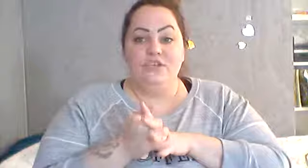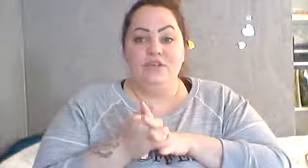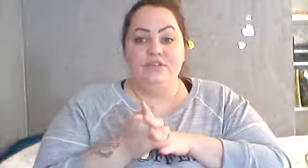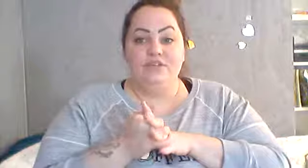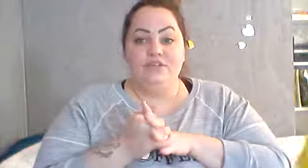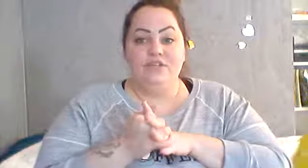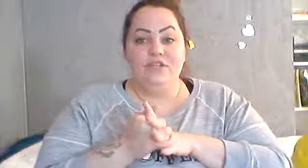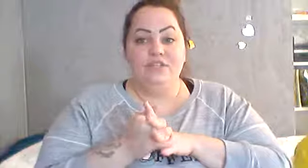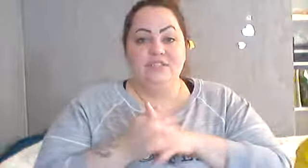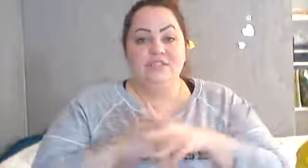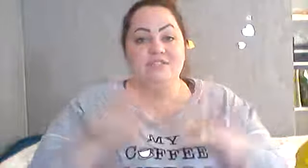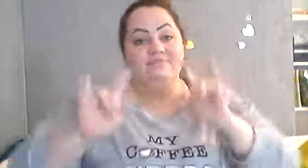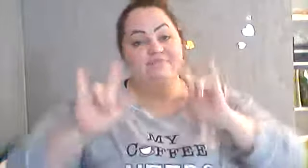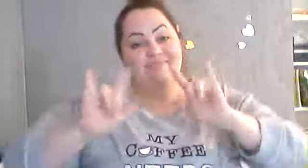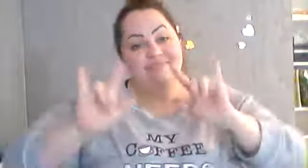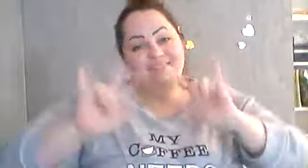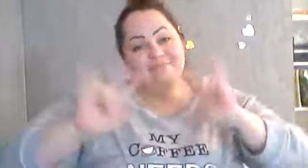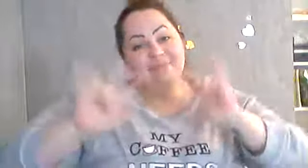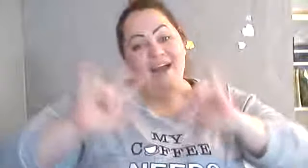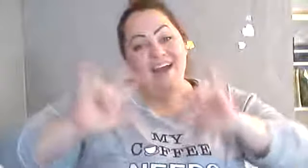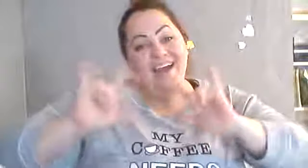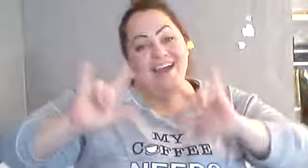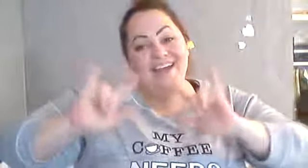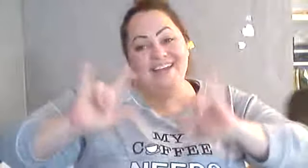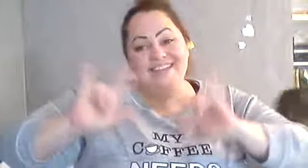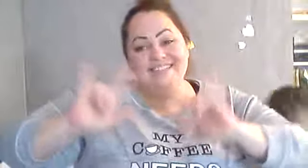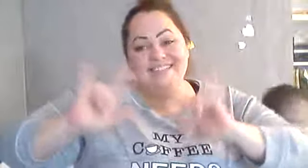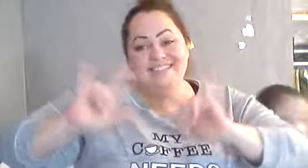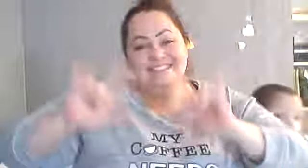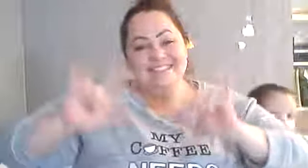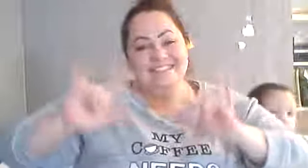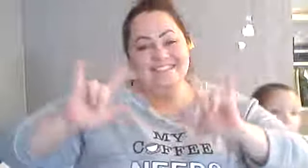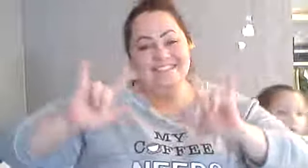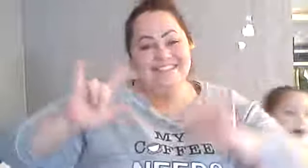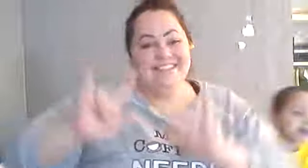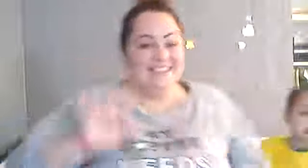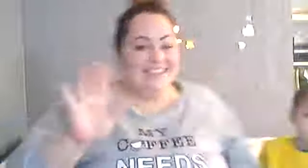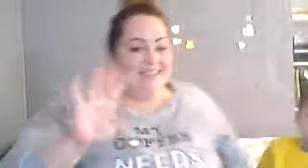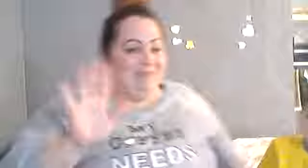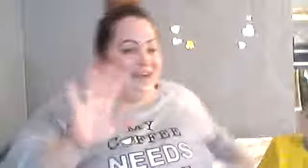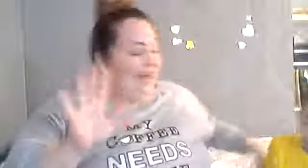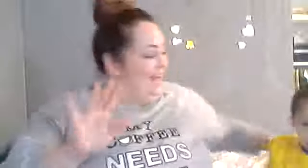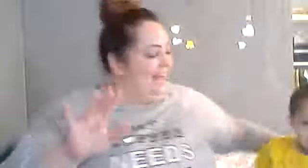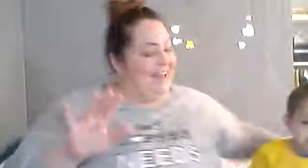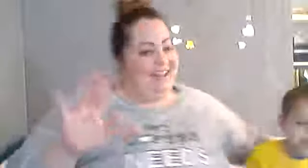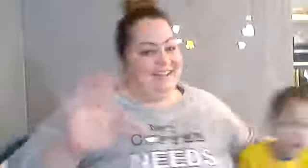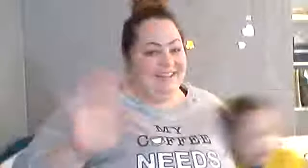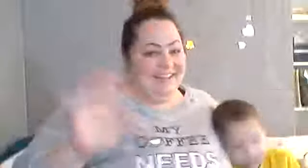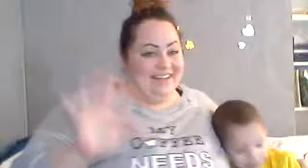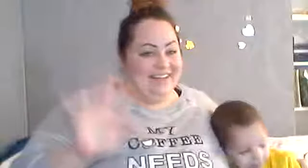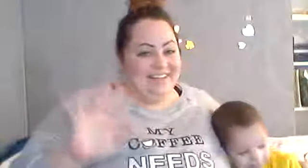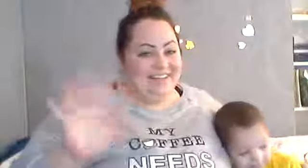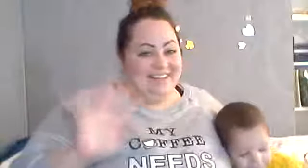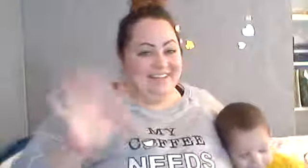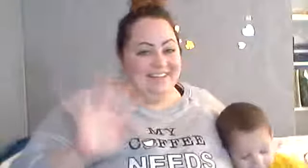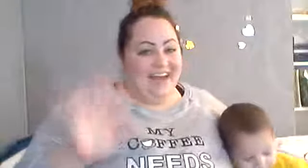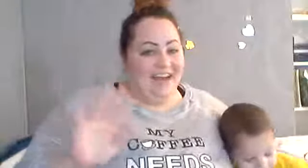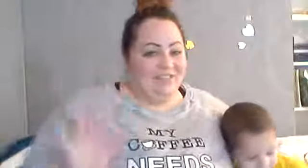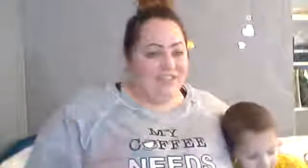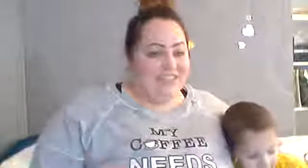comments, or concerns. Bye. Bye. Say bye. Bye. Have a good